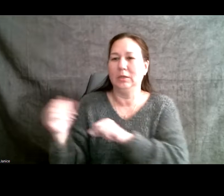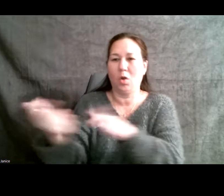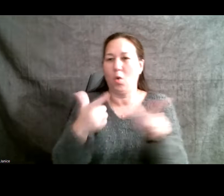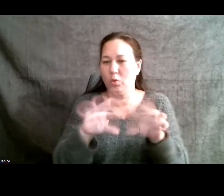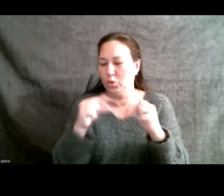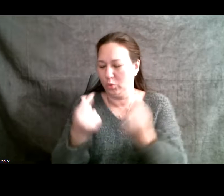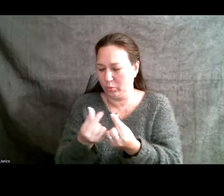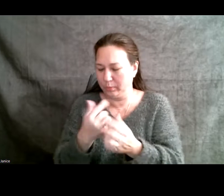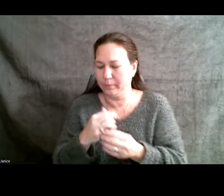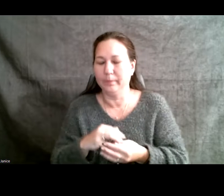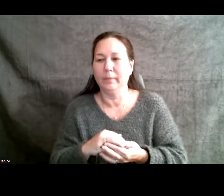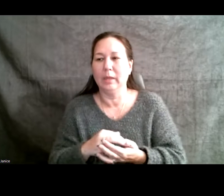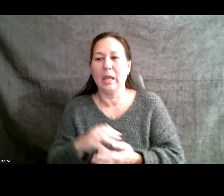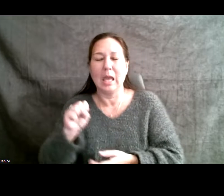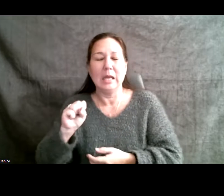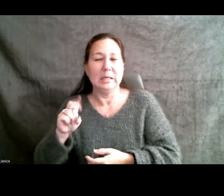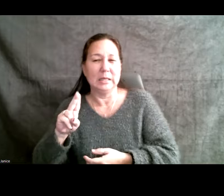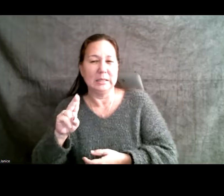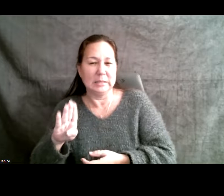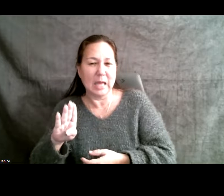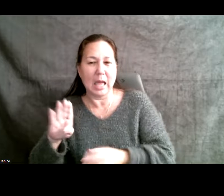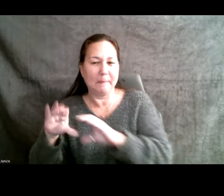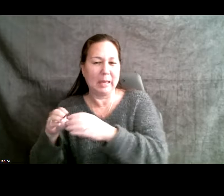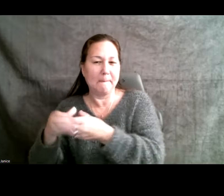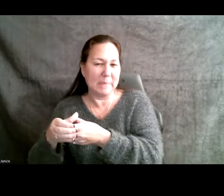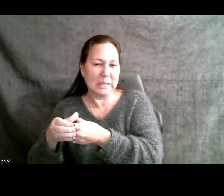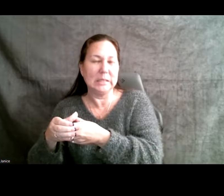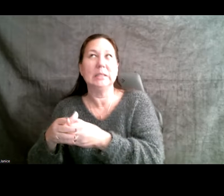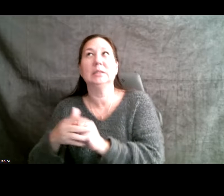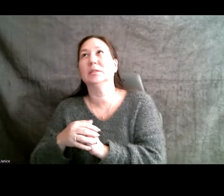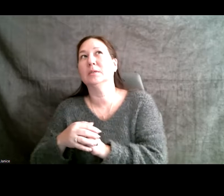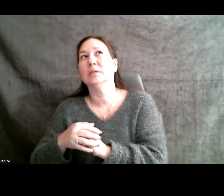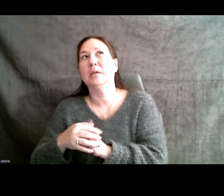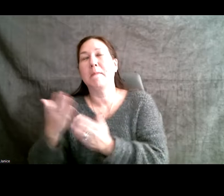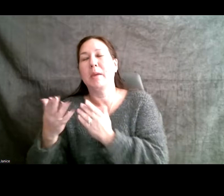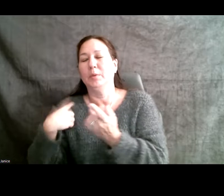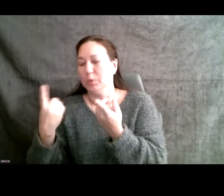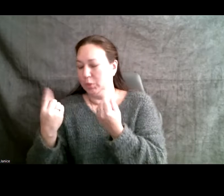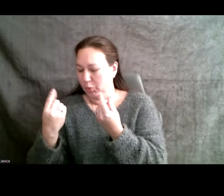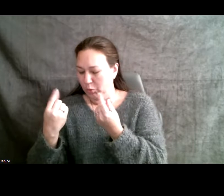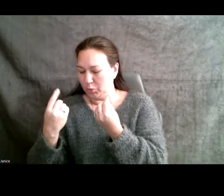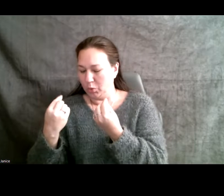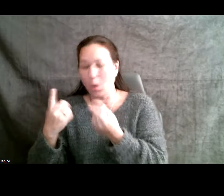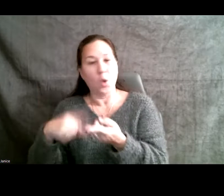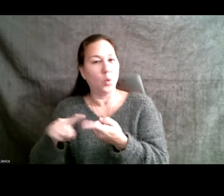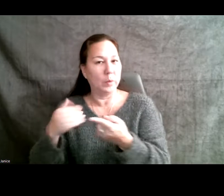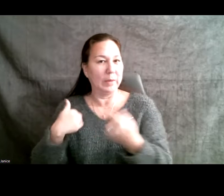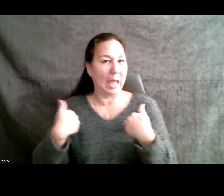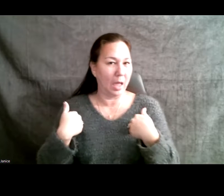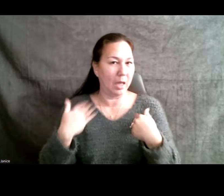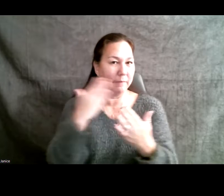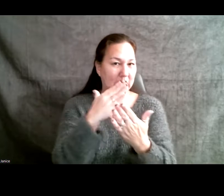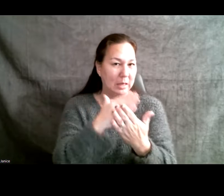The subcommittees, perhaps what we should do is, once we get together with the list at the